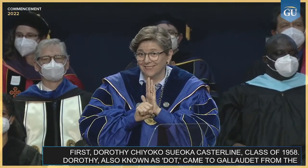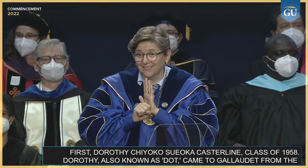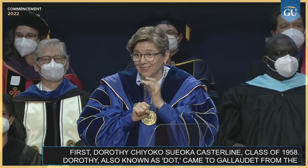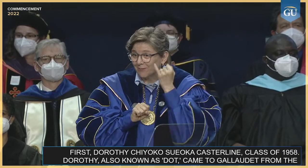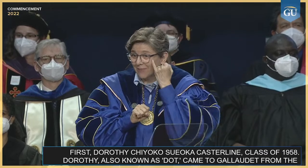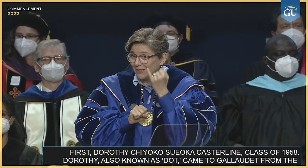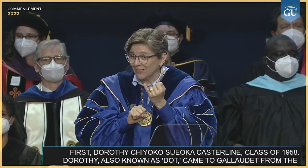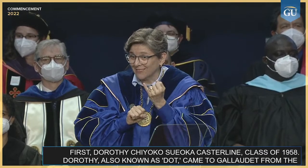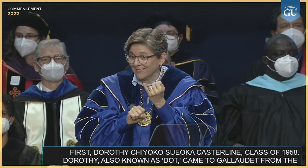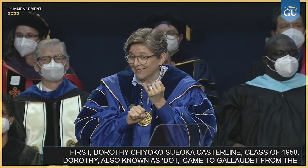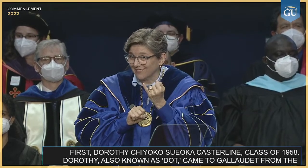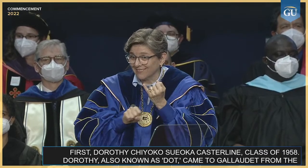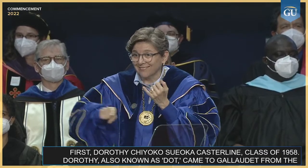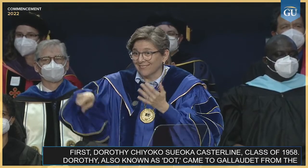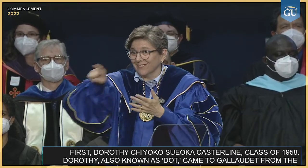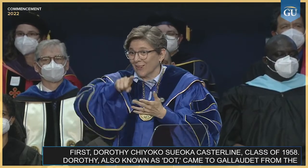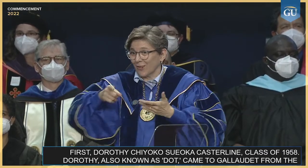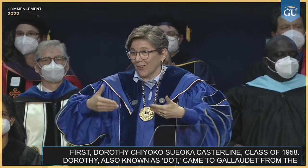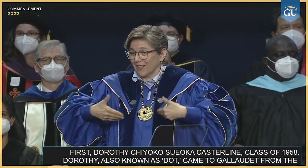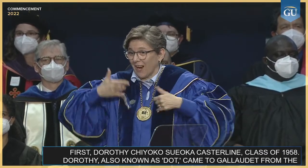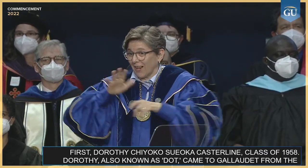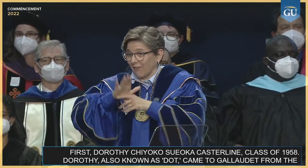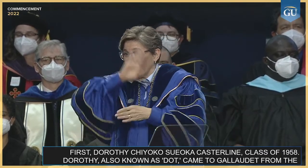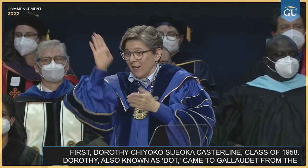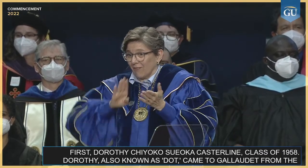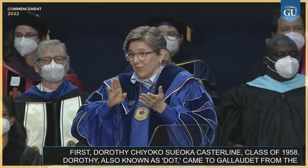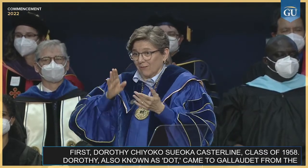Yes, the territory, because Hawaii was not yet a state.